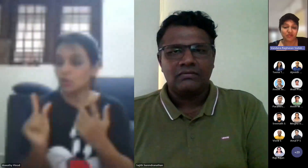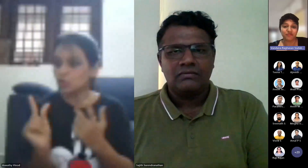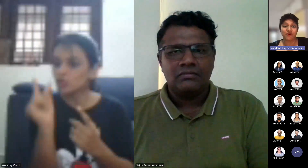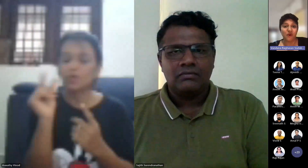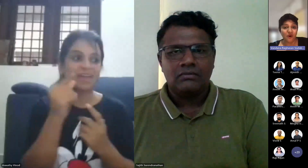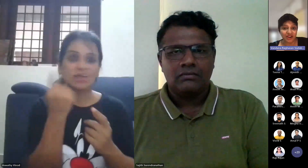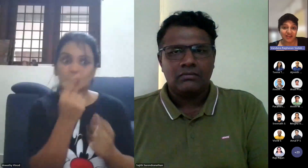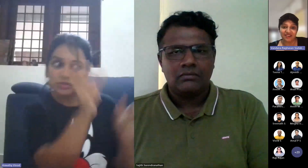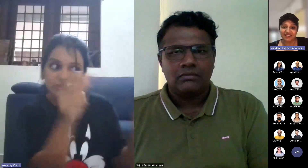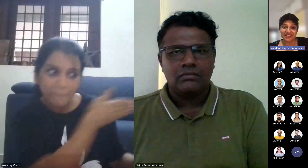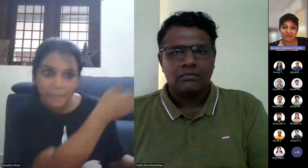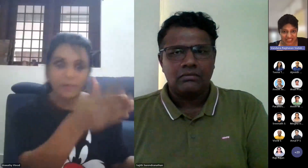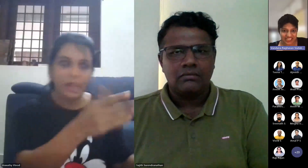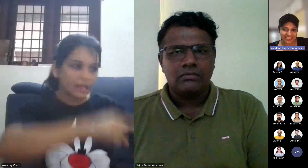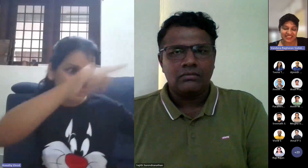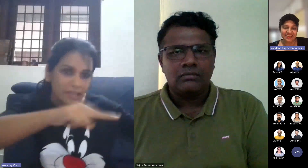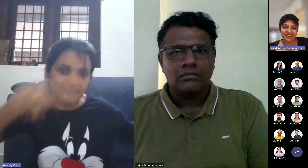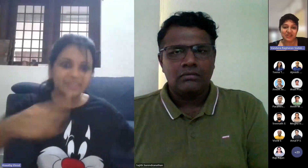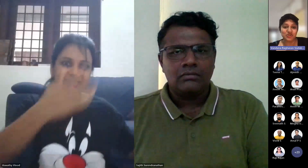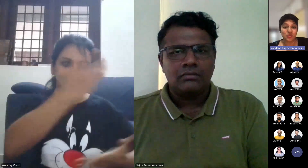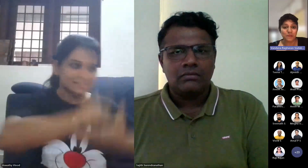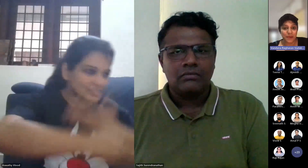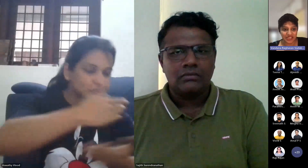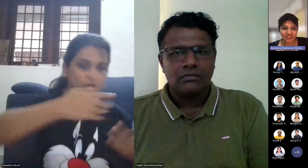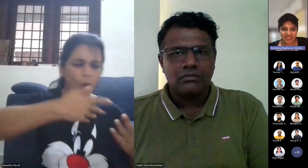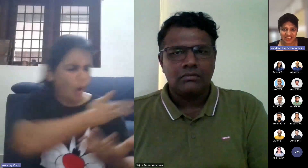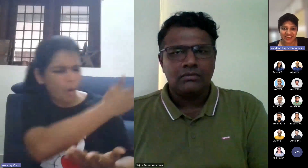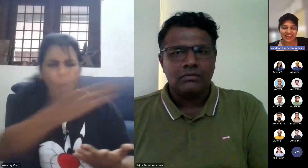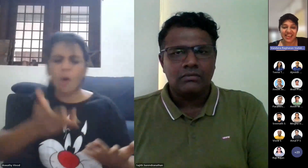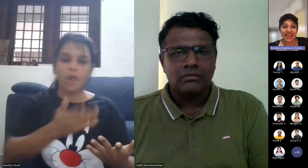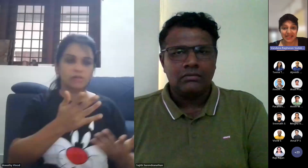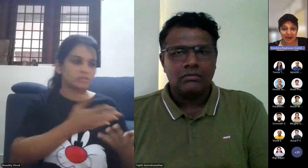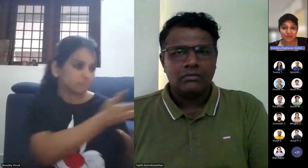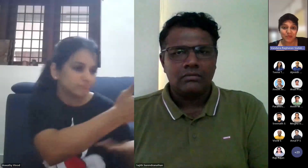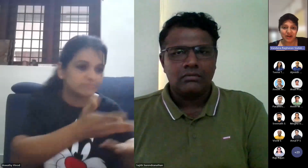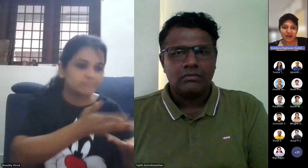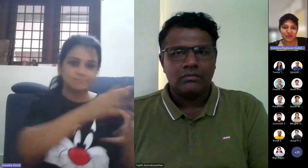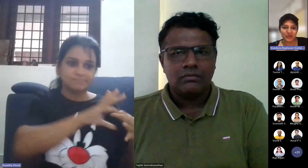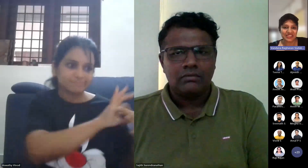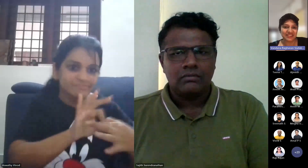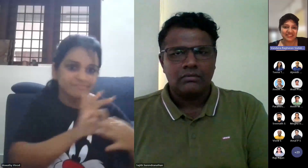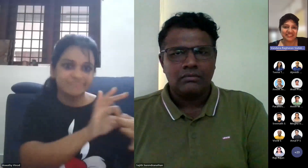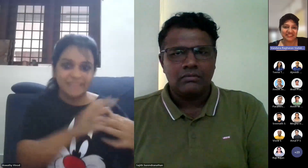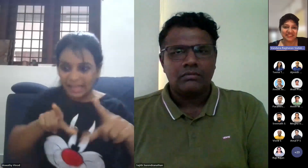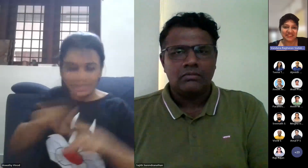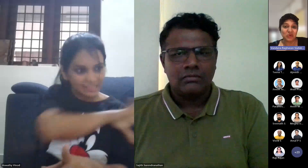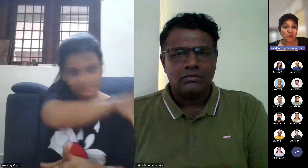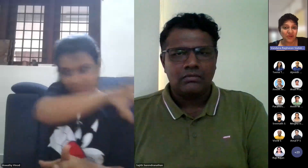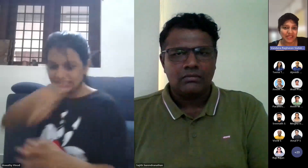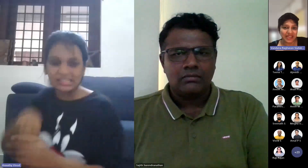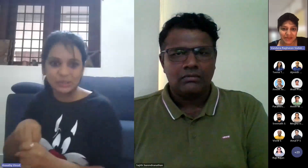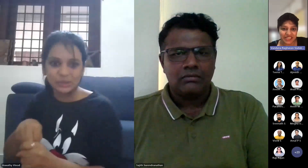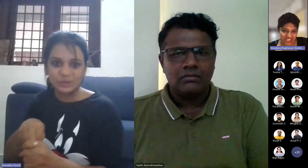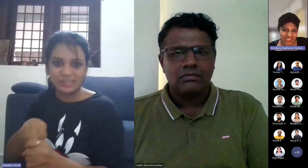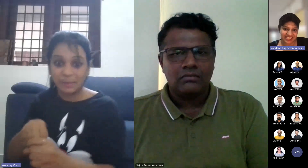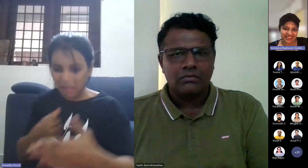users of all abilities to better design and come with